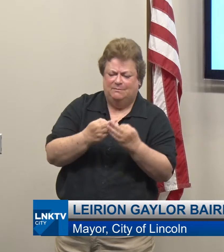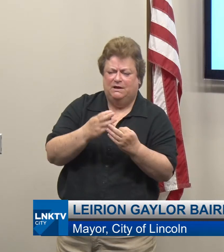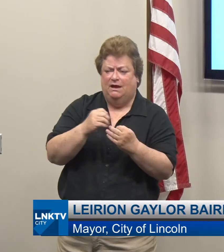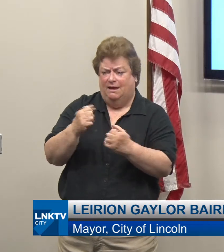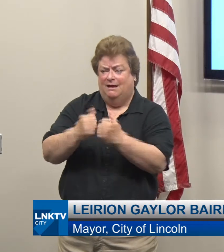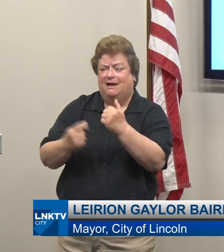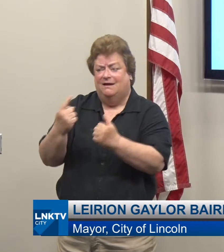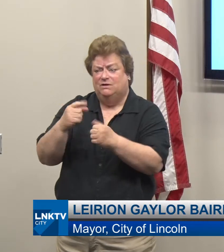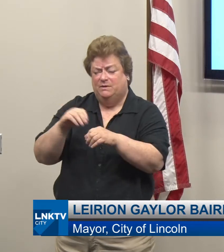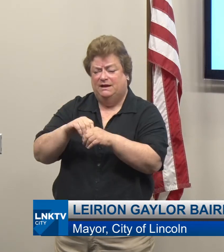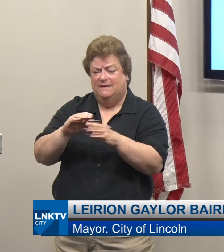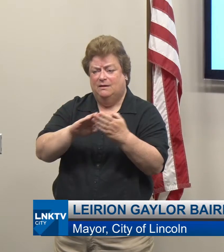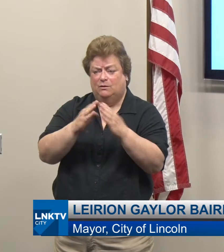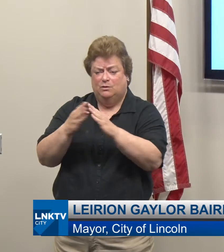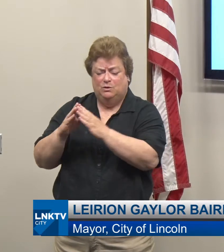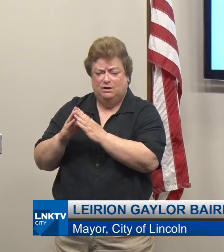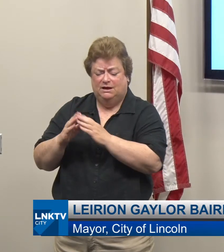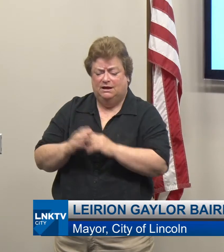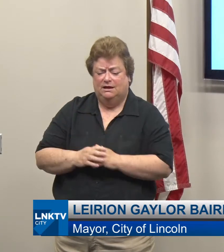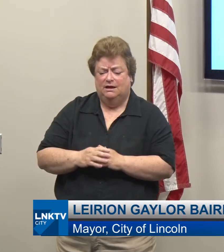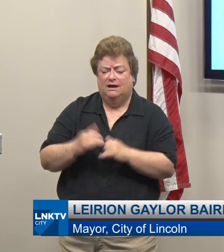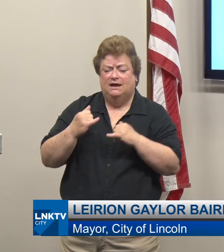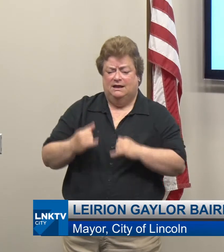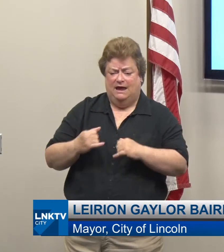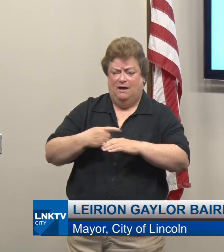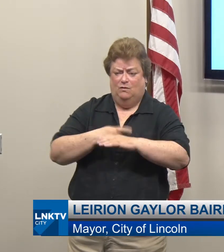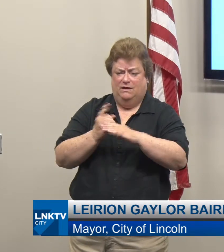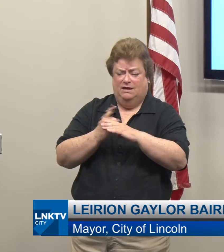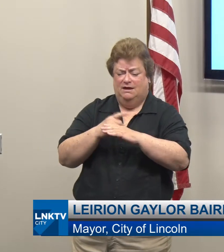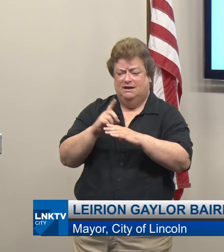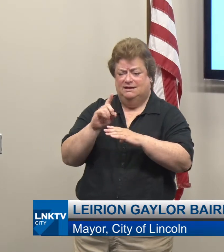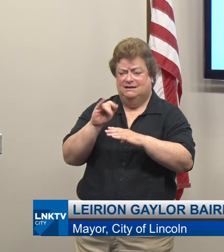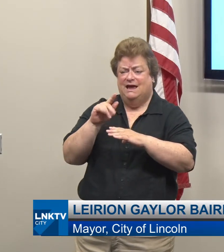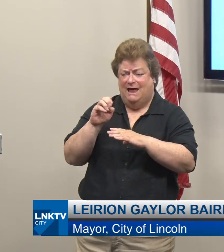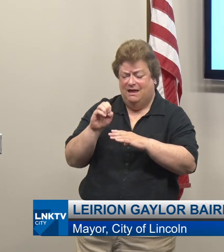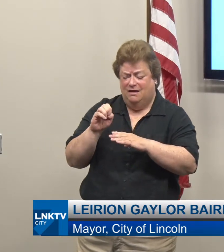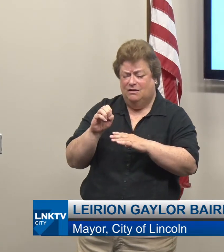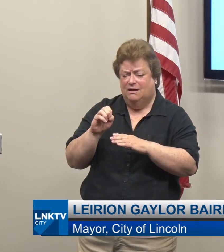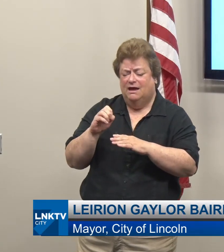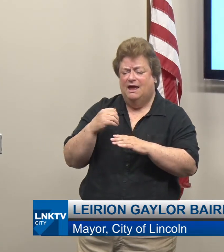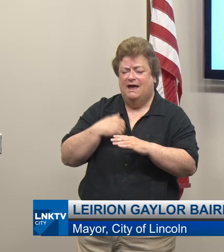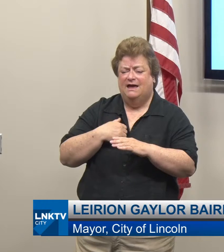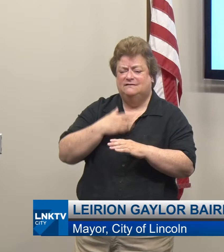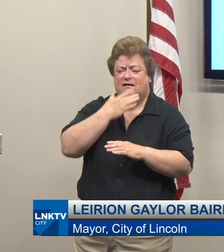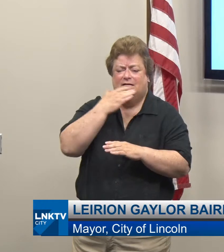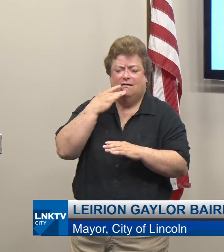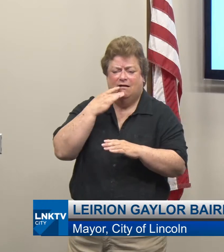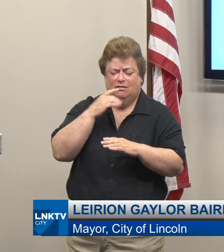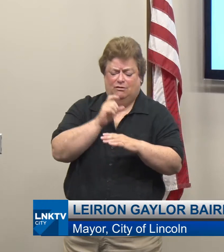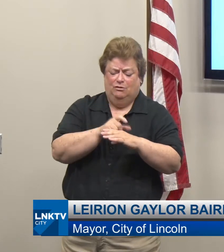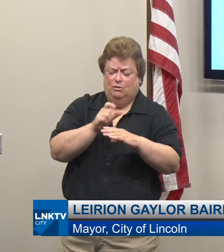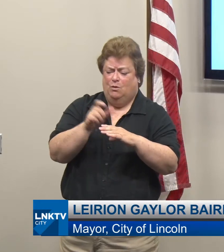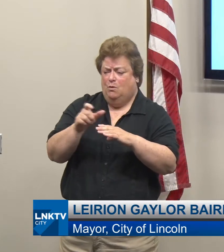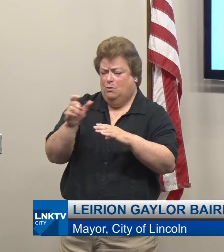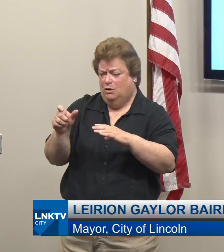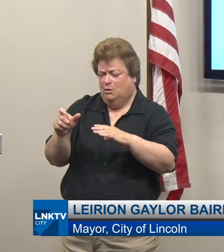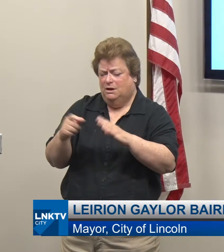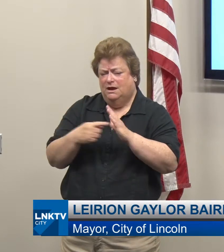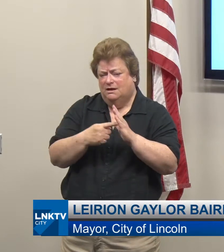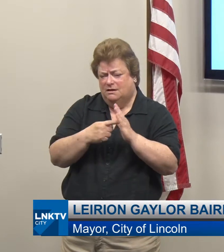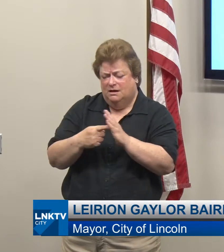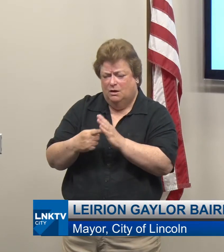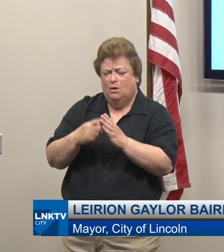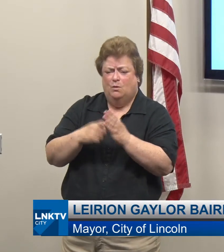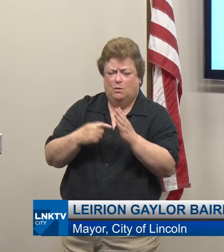everyone in our community. The COVID risk dial provides a visual color-coded depiction of what